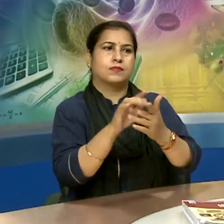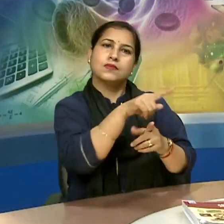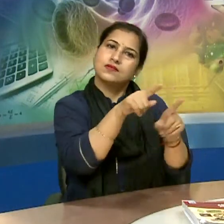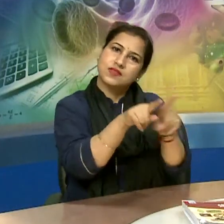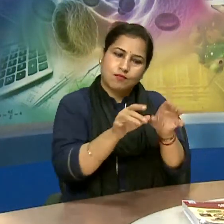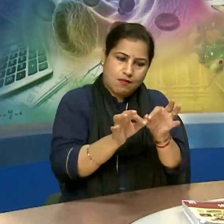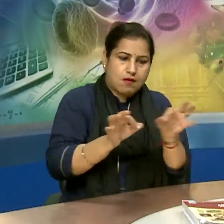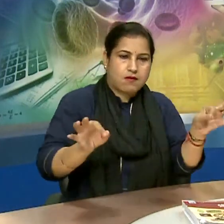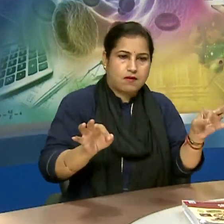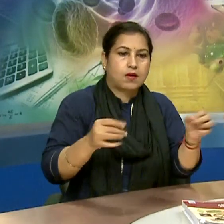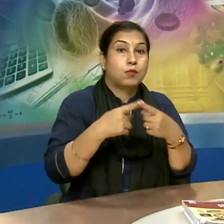Breadth.